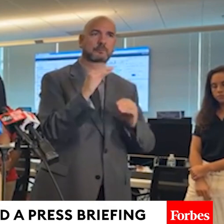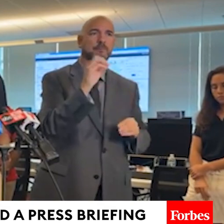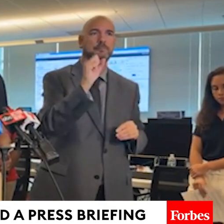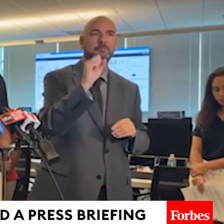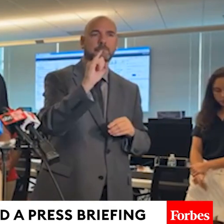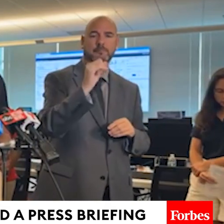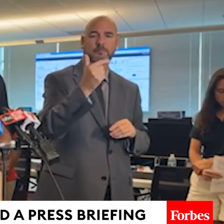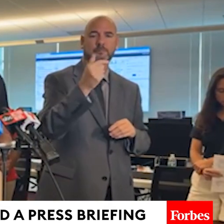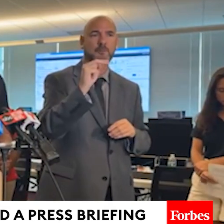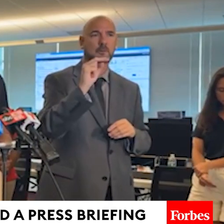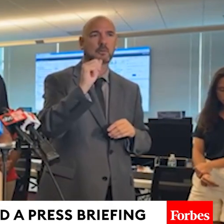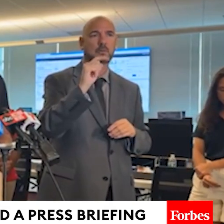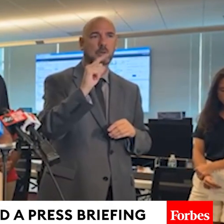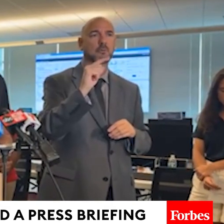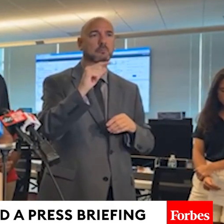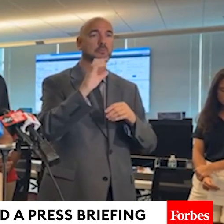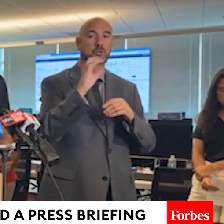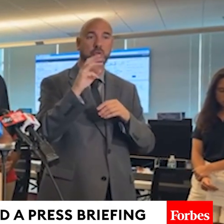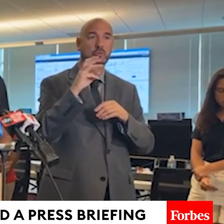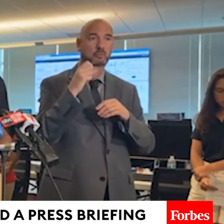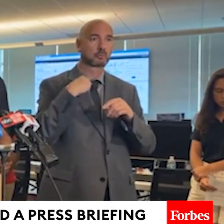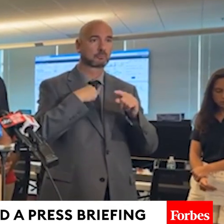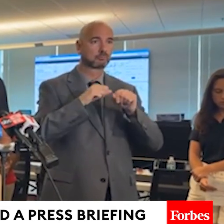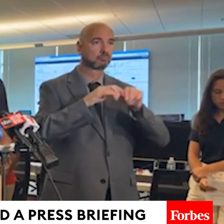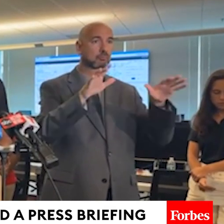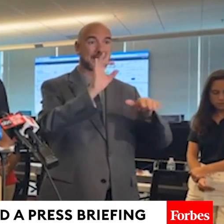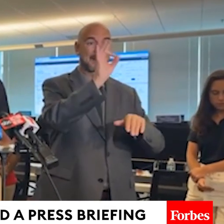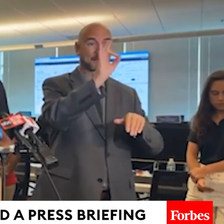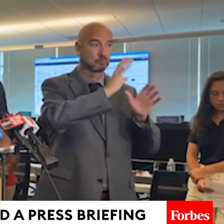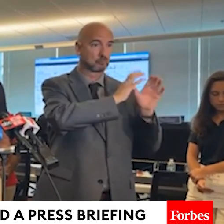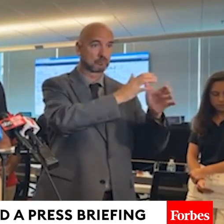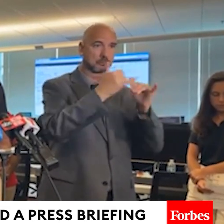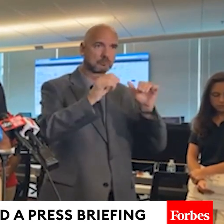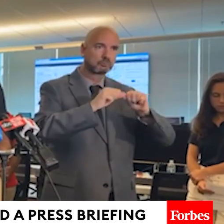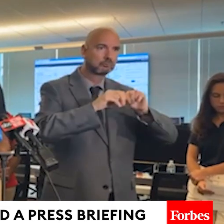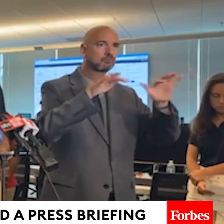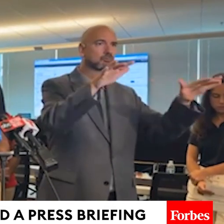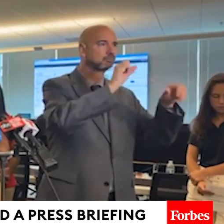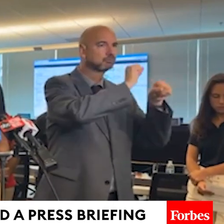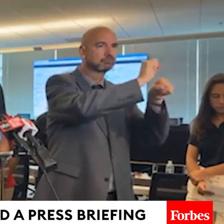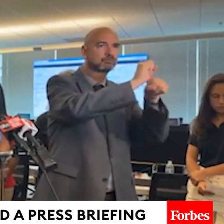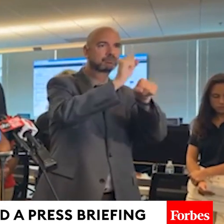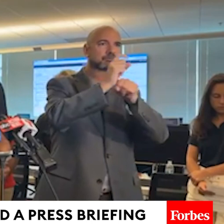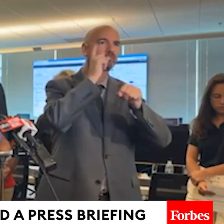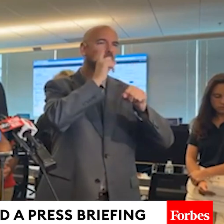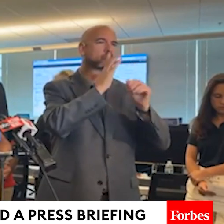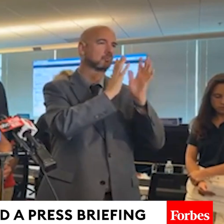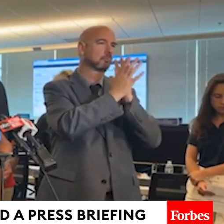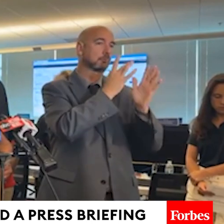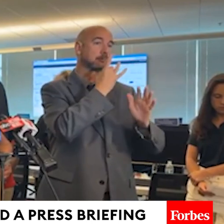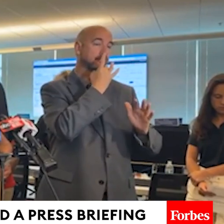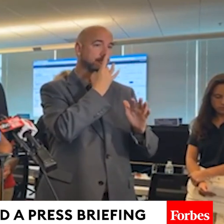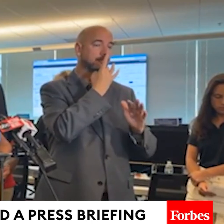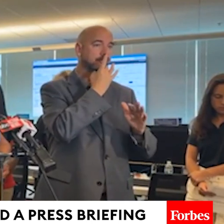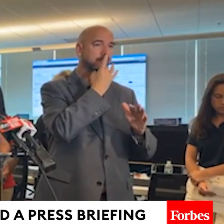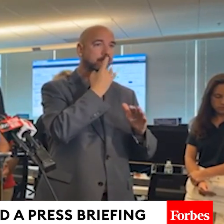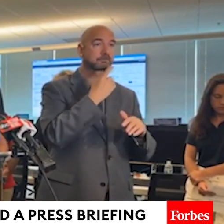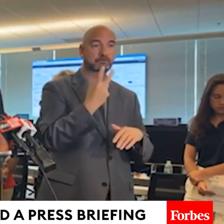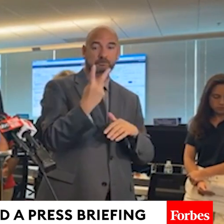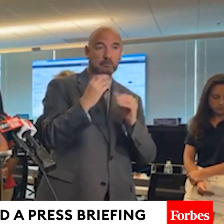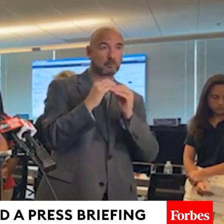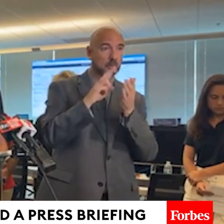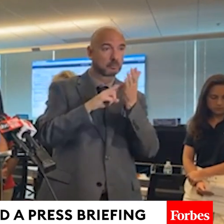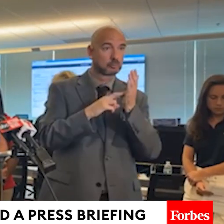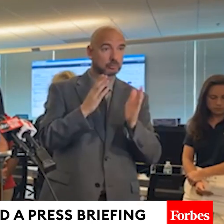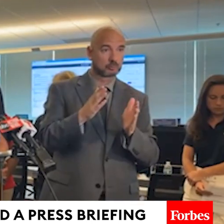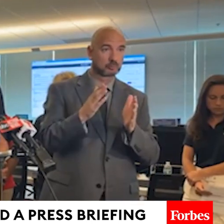have 8 of our own city crews out in the field working on traffic lights, and we have 2 additional contractor crews